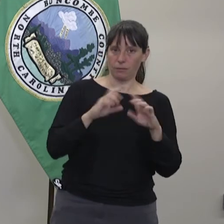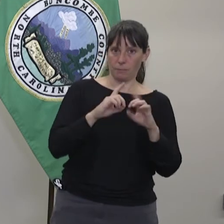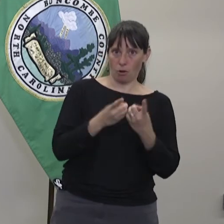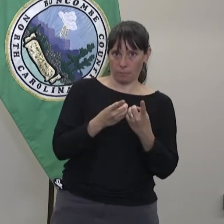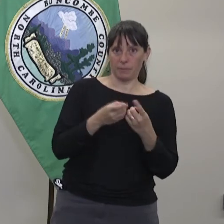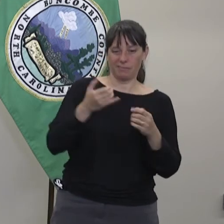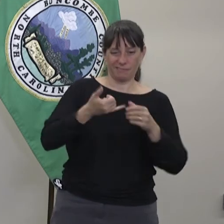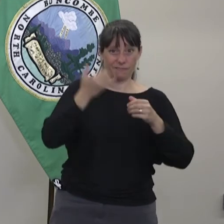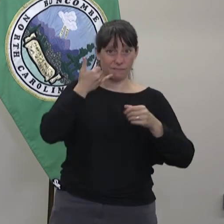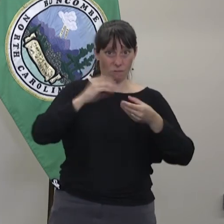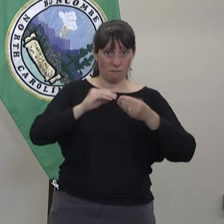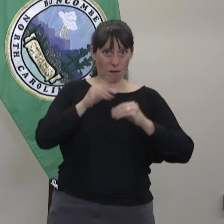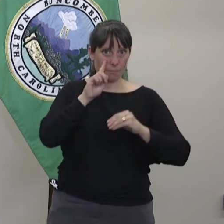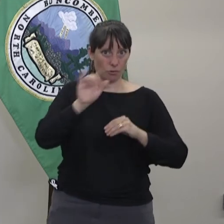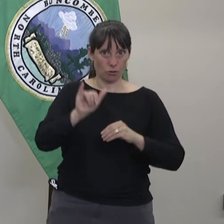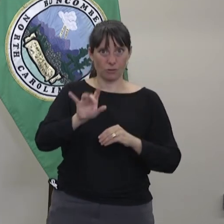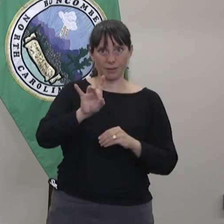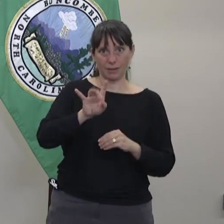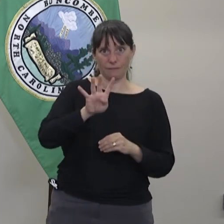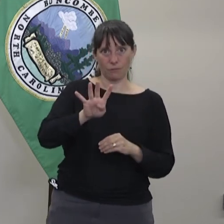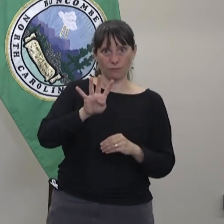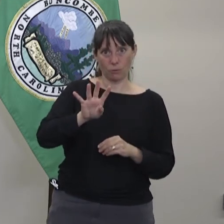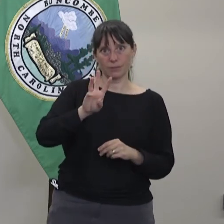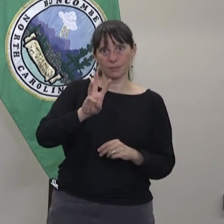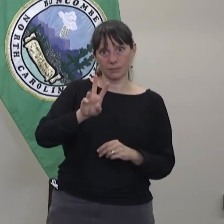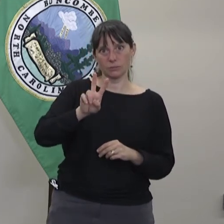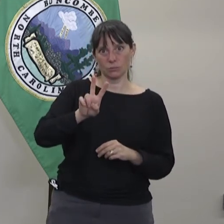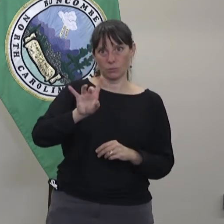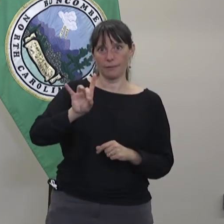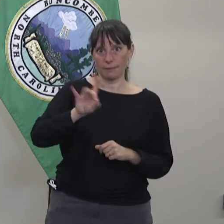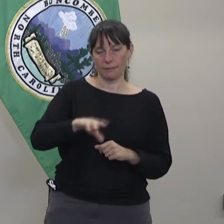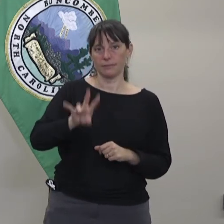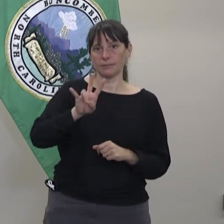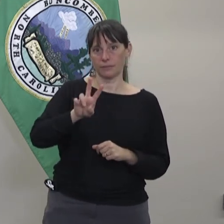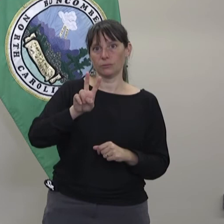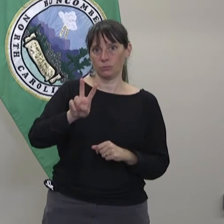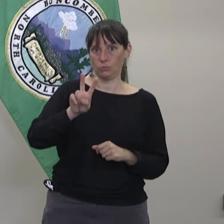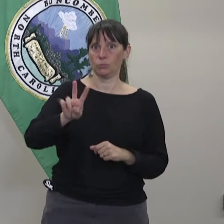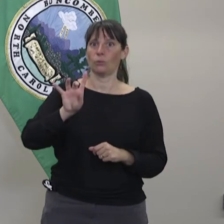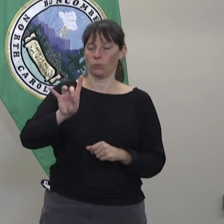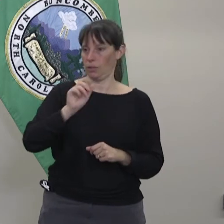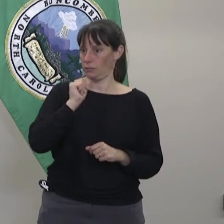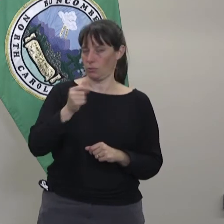844-628-7223. The community team will never ask for anyone's social security number,